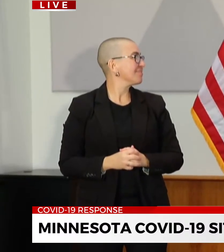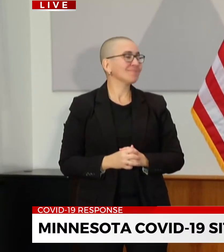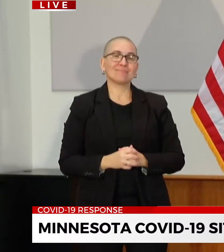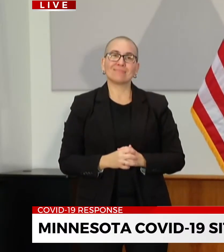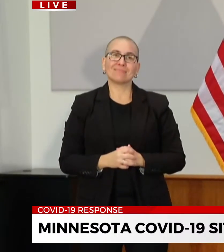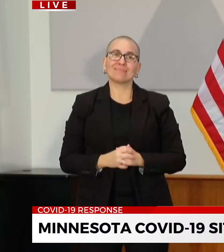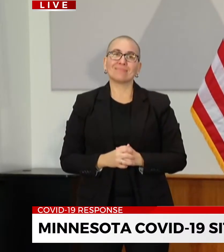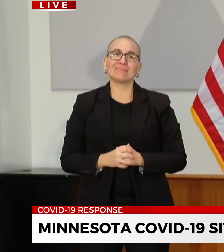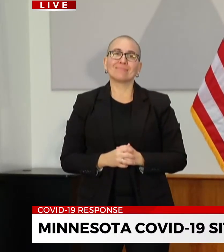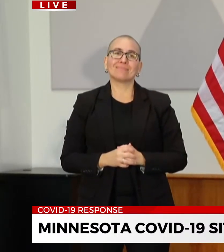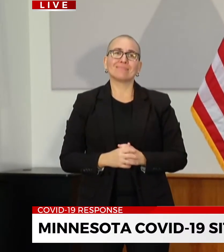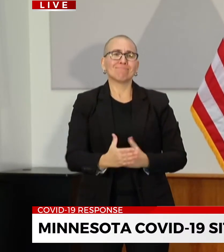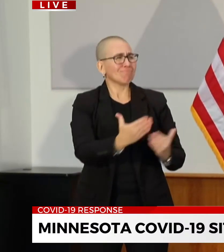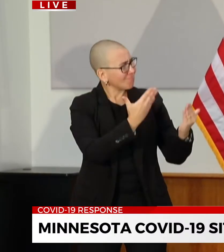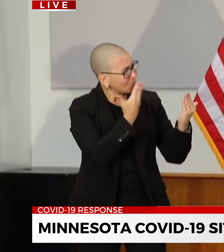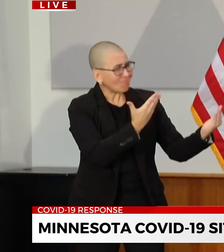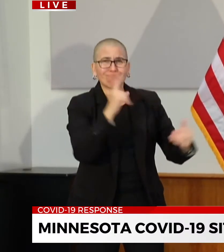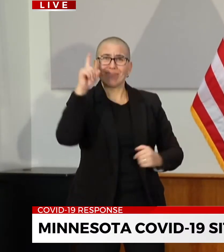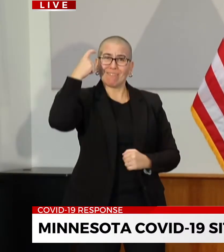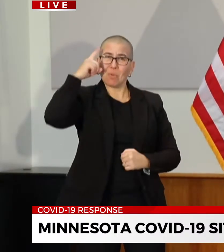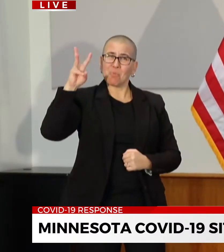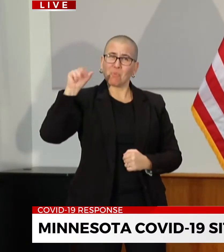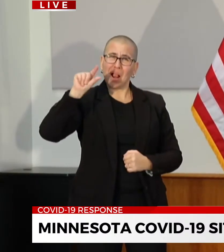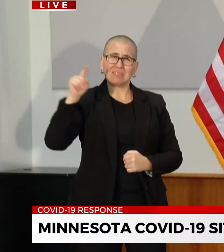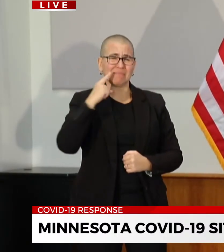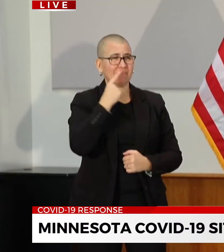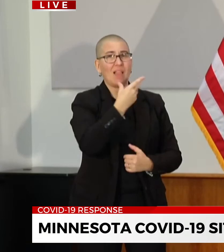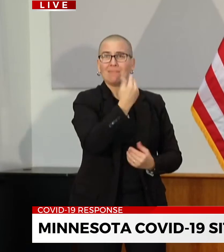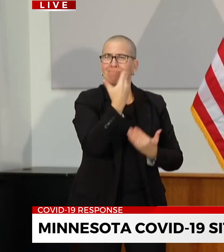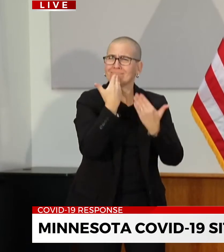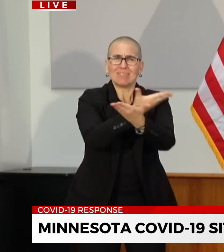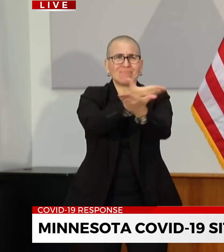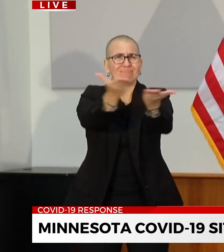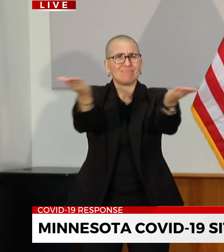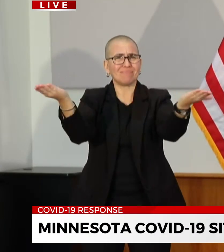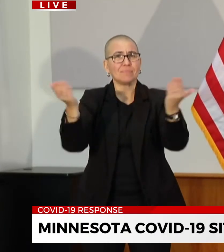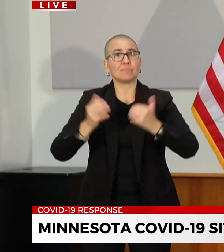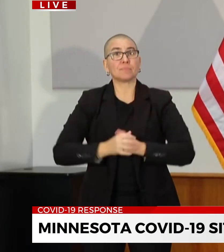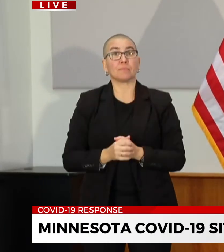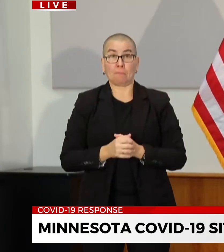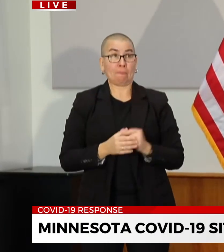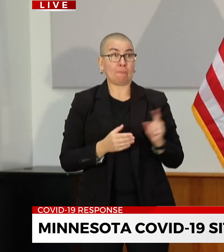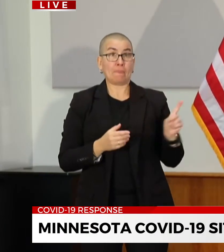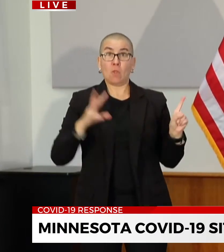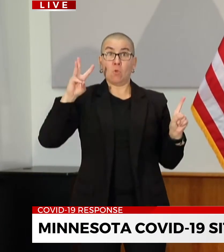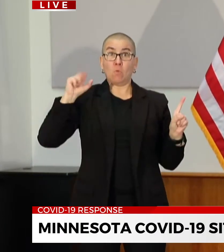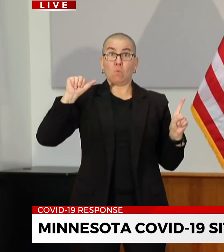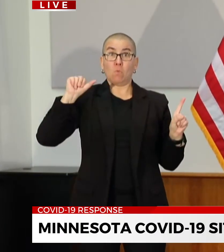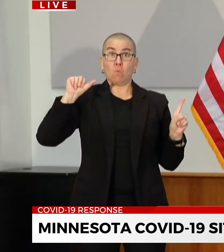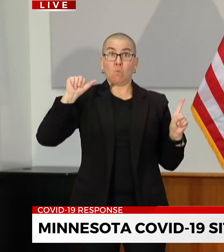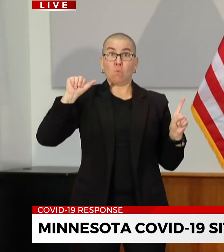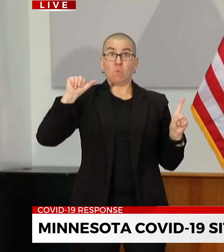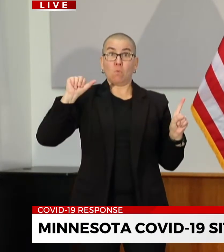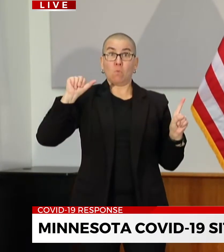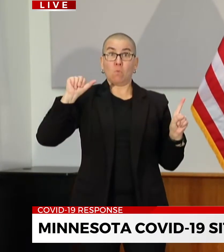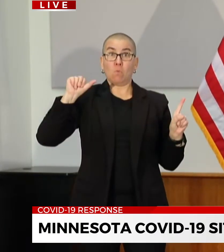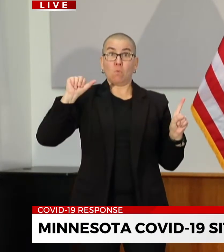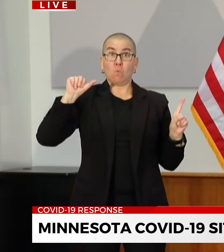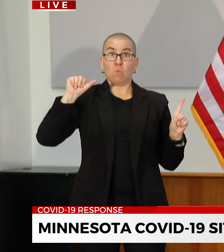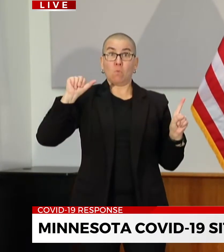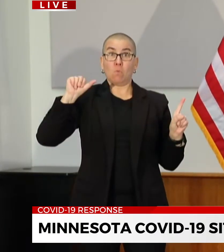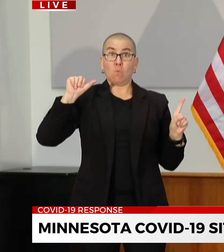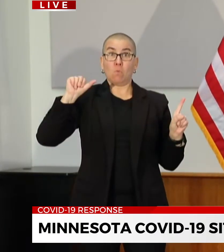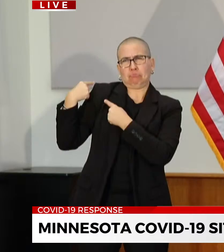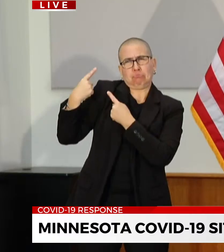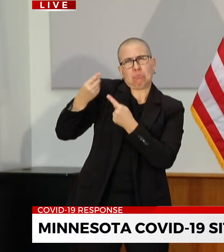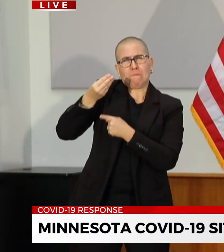Well, thank you, Governor. Good afternoon, everyone. Well, as the Governor said, this is just a chance, since it's been several days now since we have been